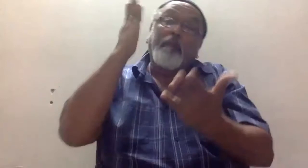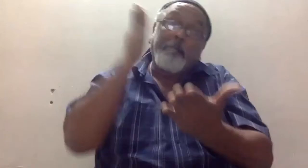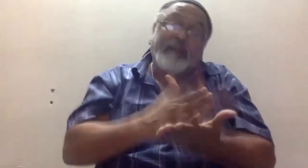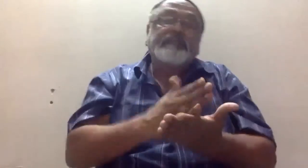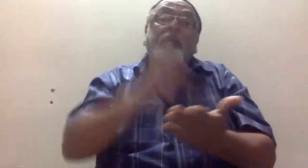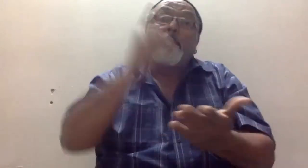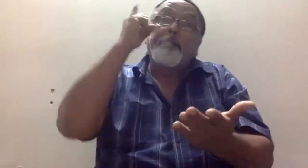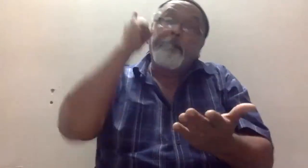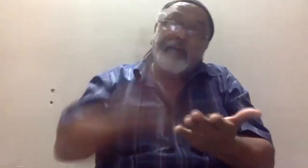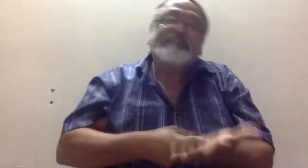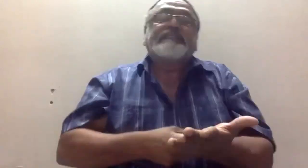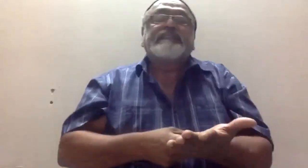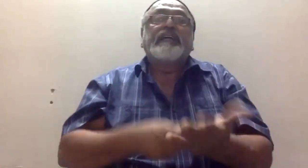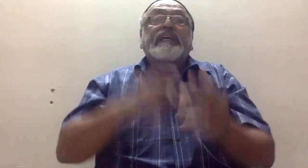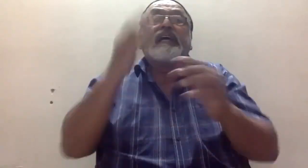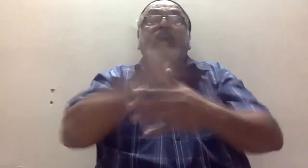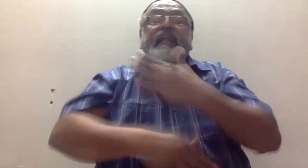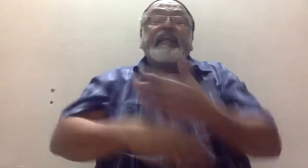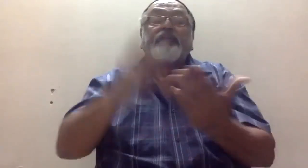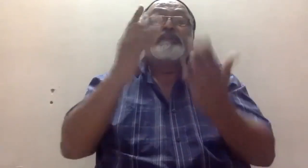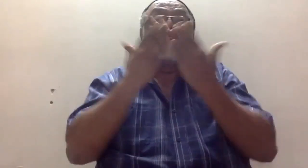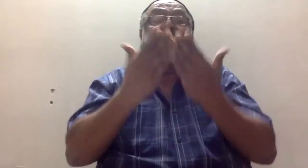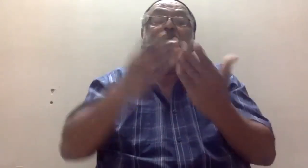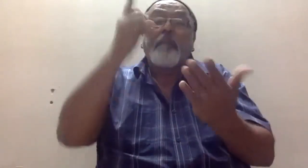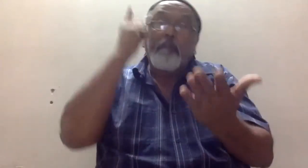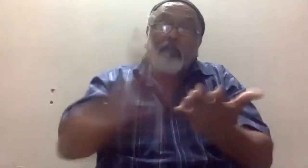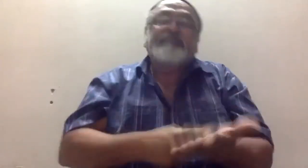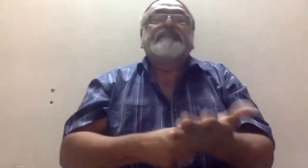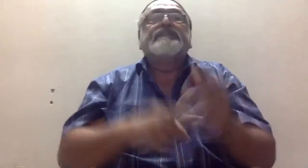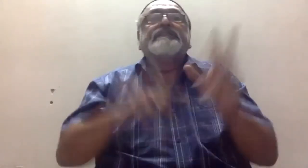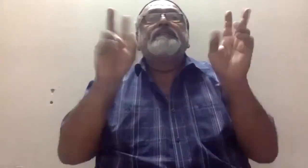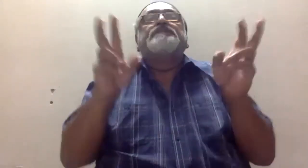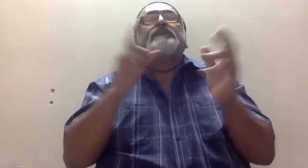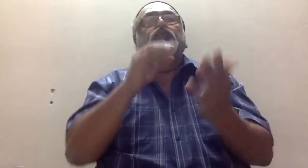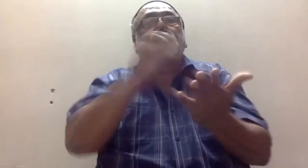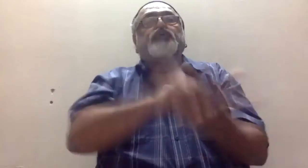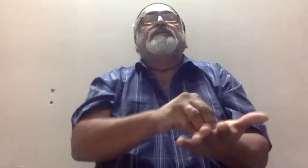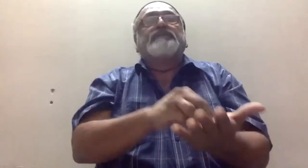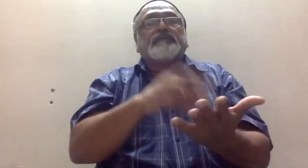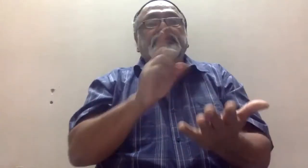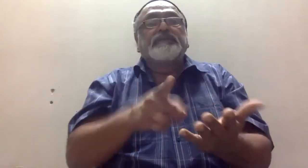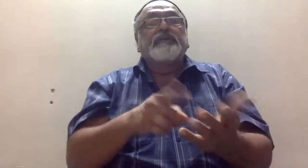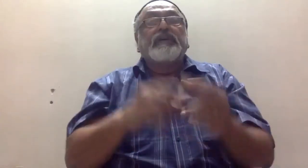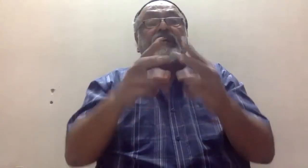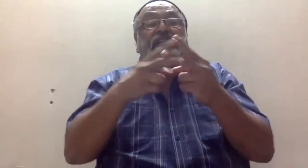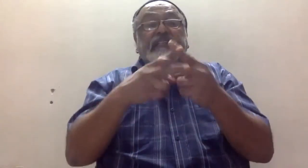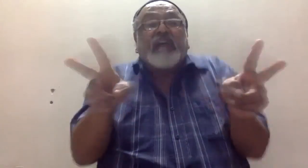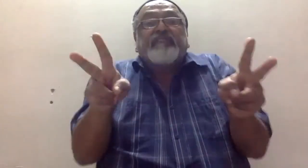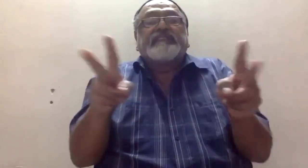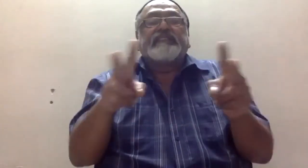become a mandatory subject. And in fact, not just disability, I'm sure diversity inclusion, the DI, should become